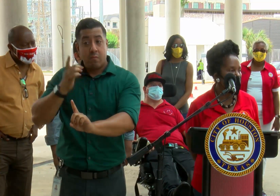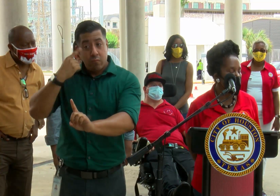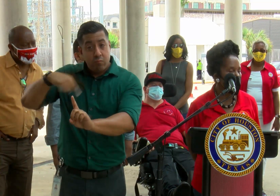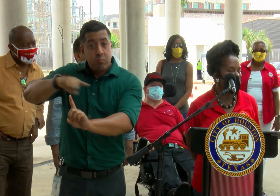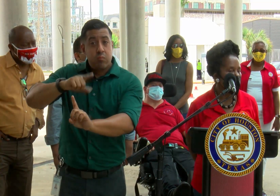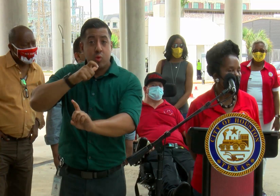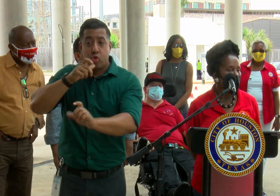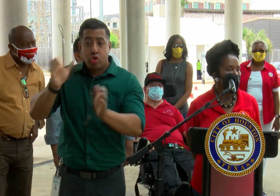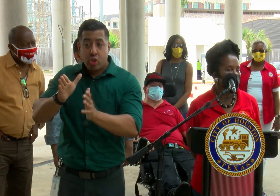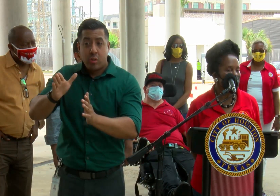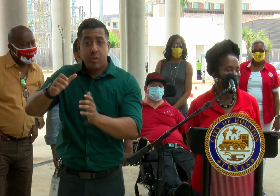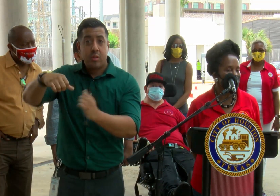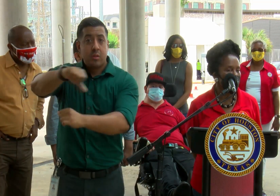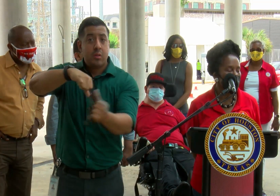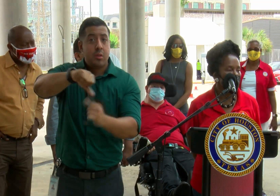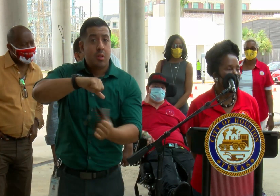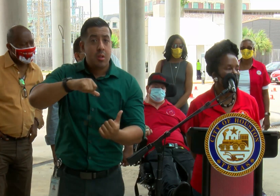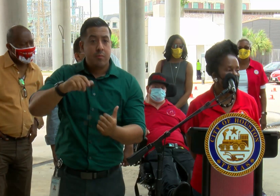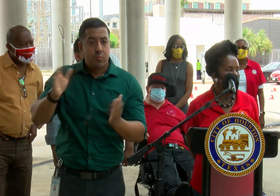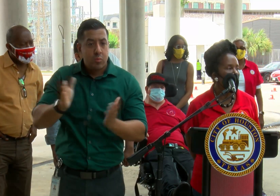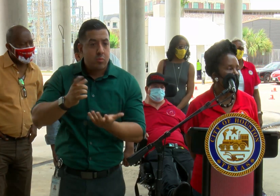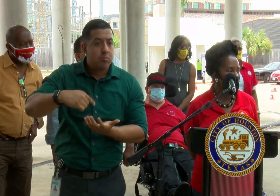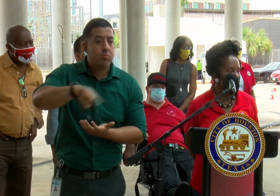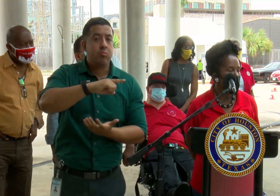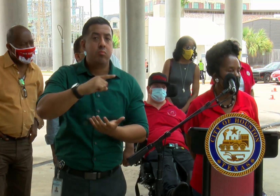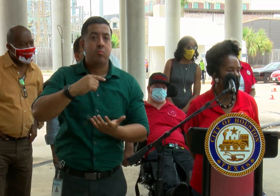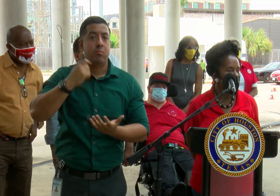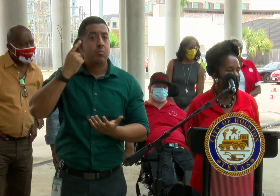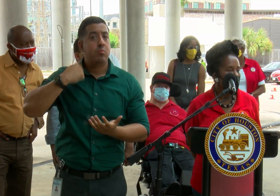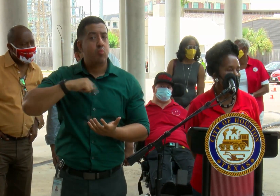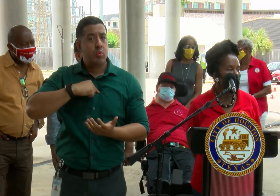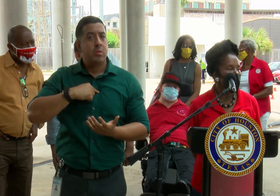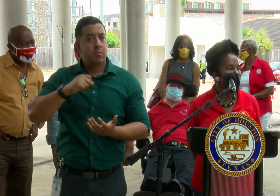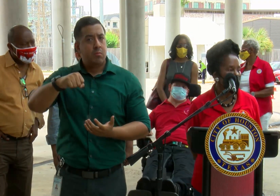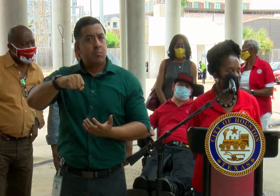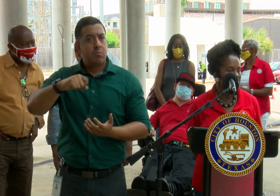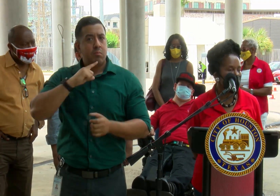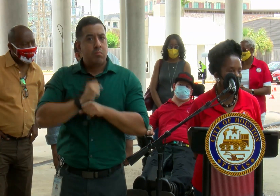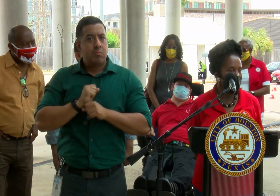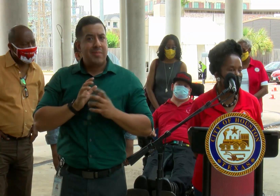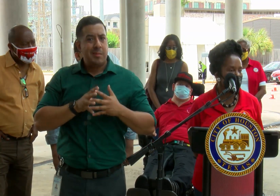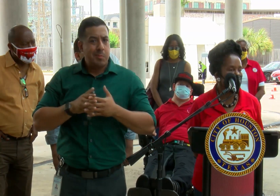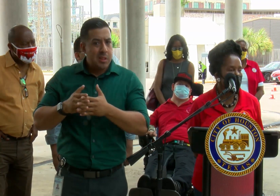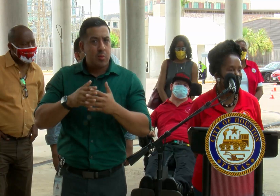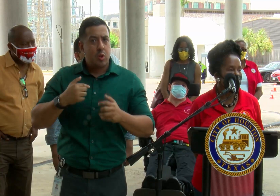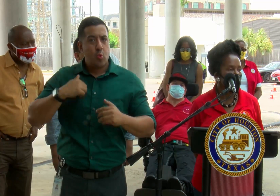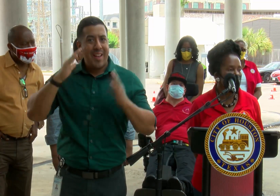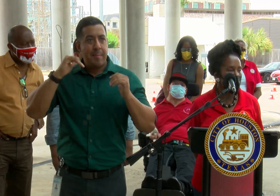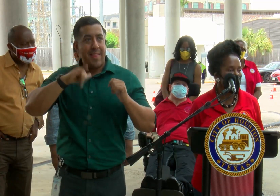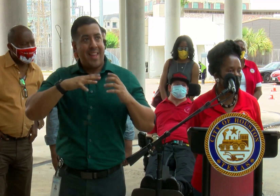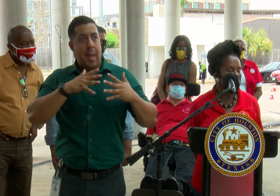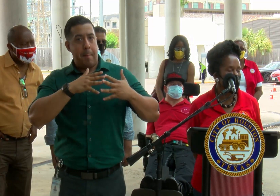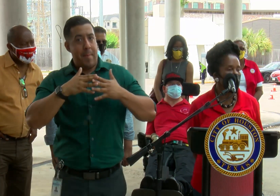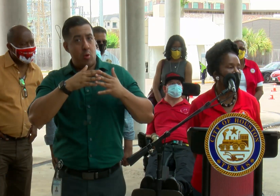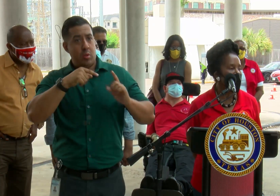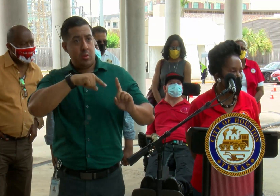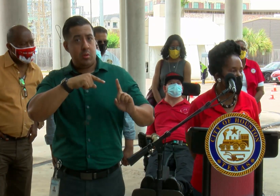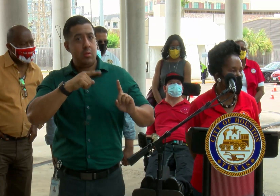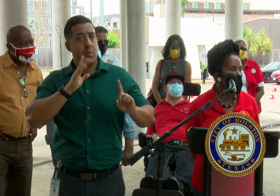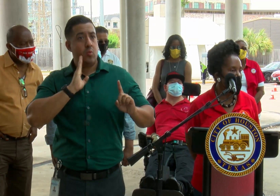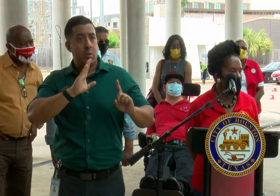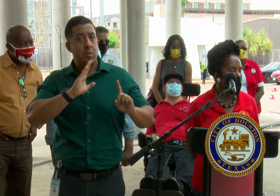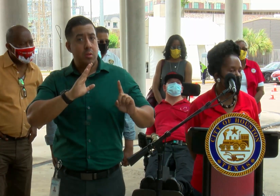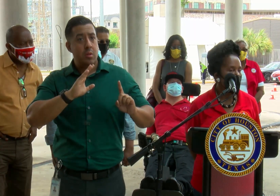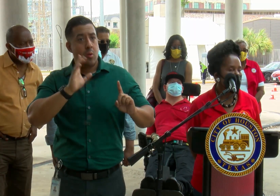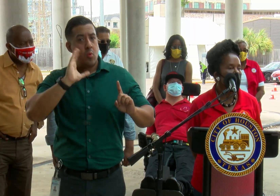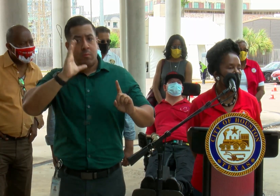fellow members to say that we too are Americans. We expect America to be able to find us